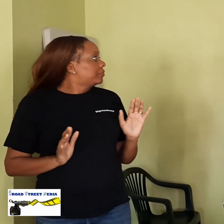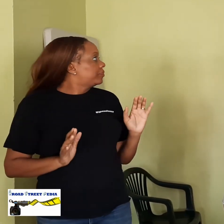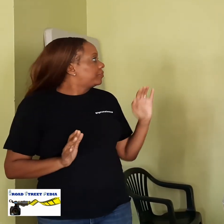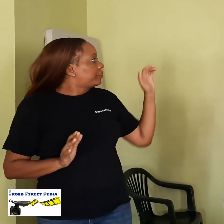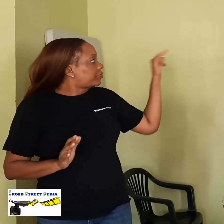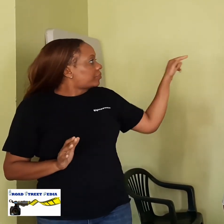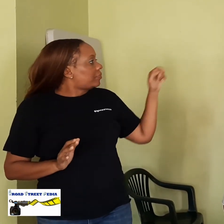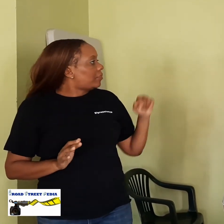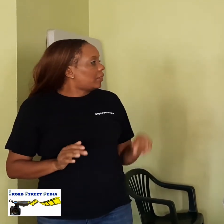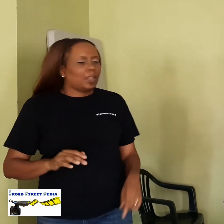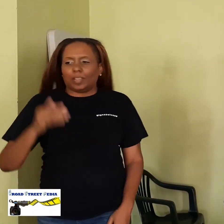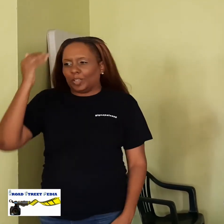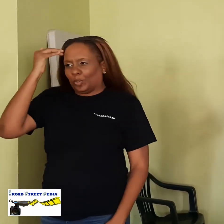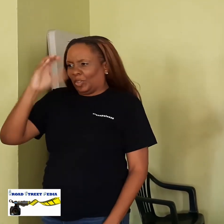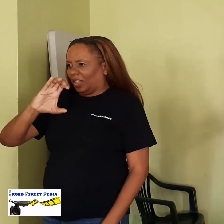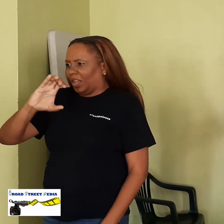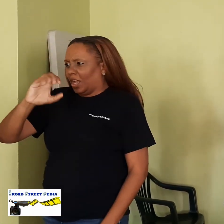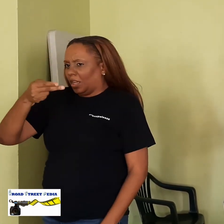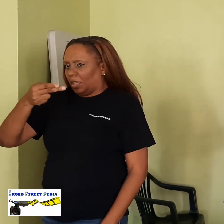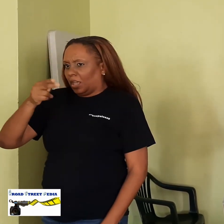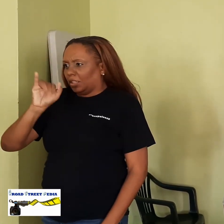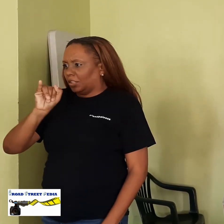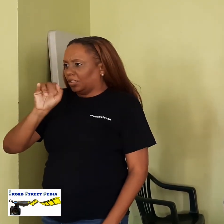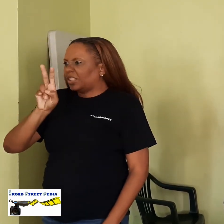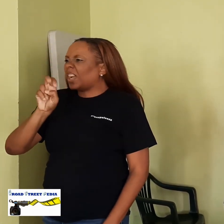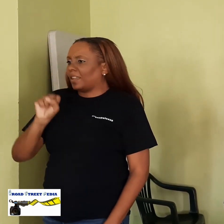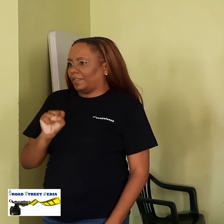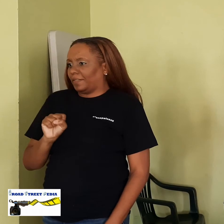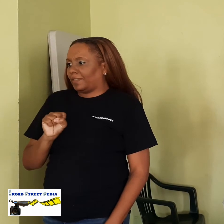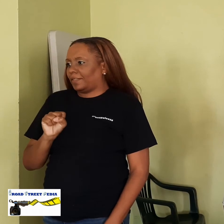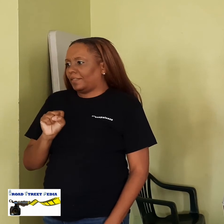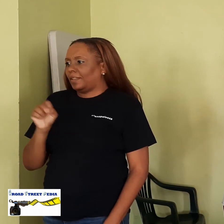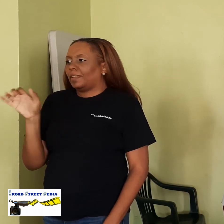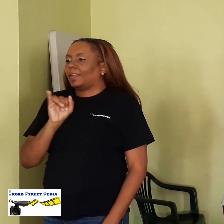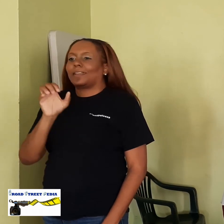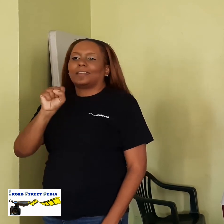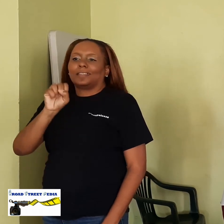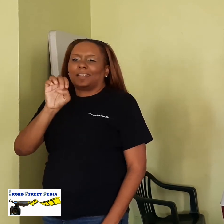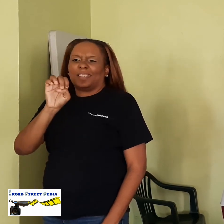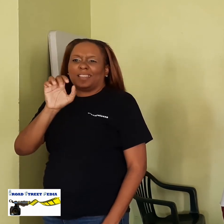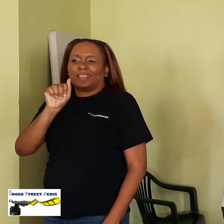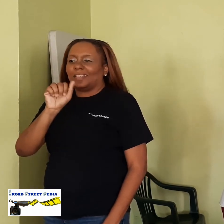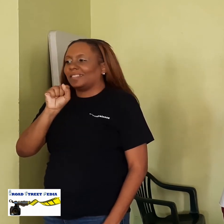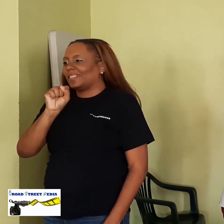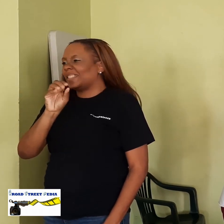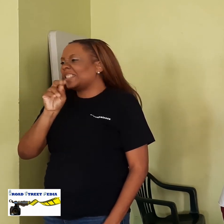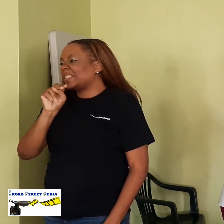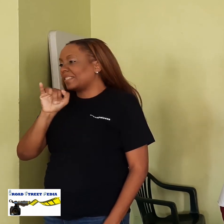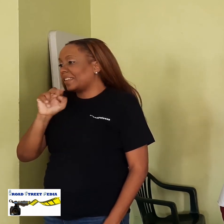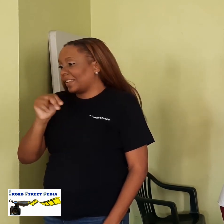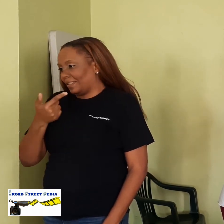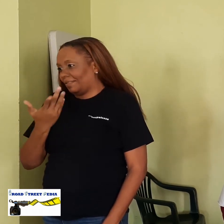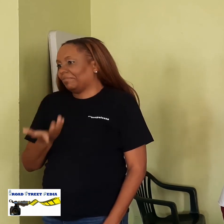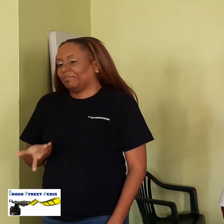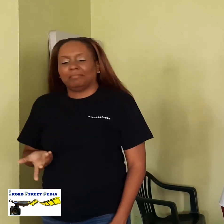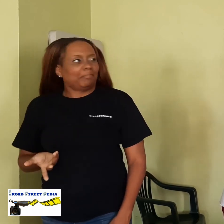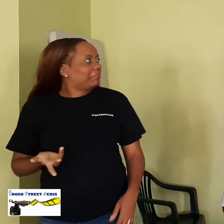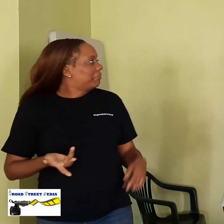we are harvesting chive, and here we have something such that resembles a scissors. It's called a